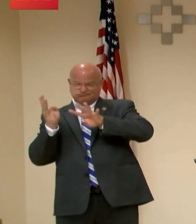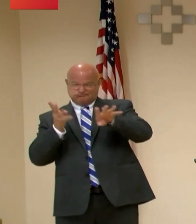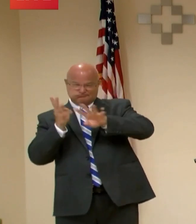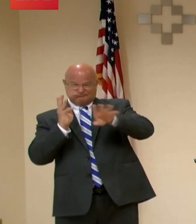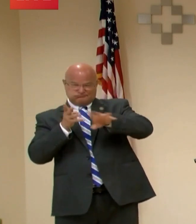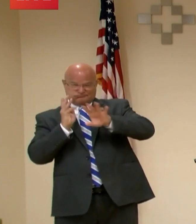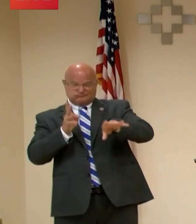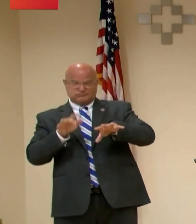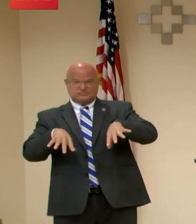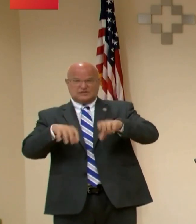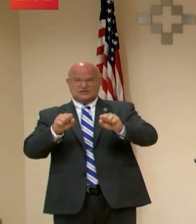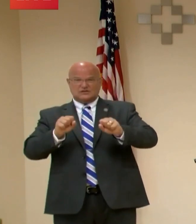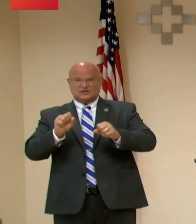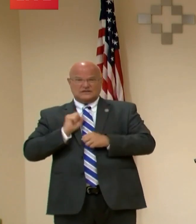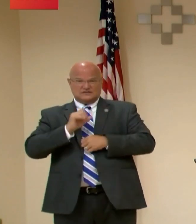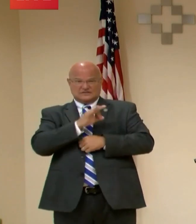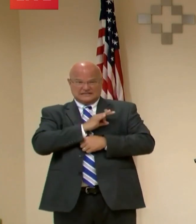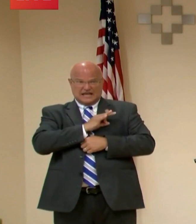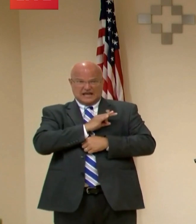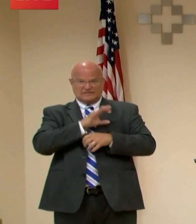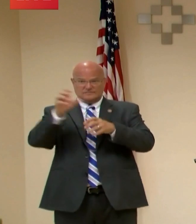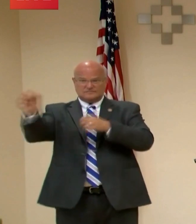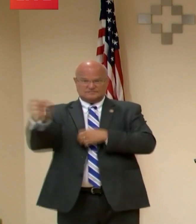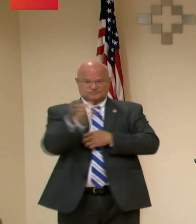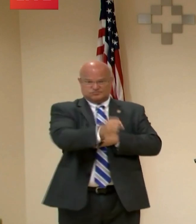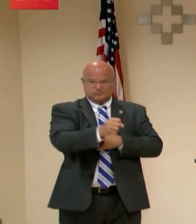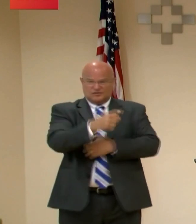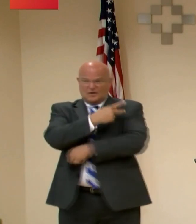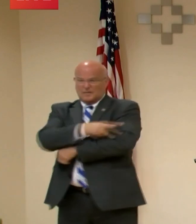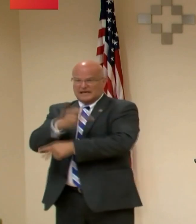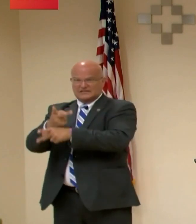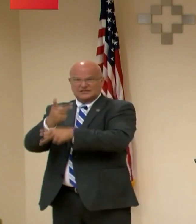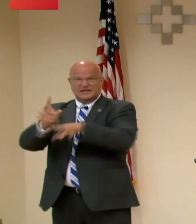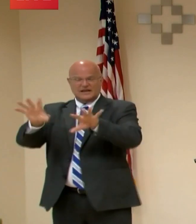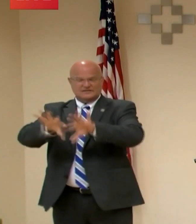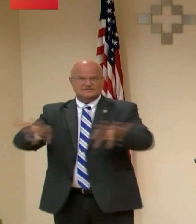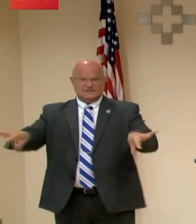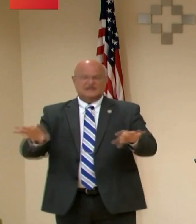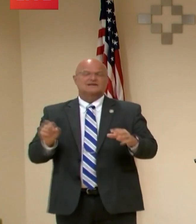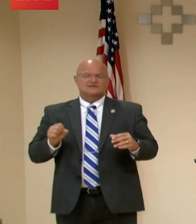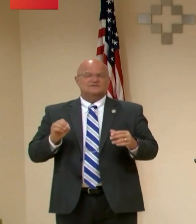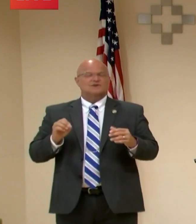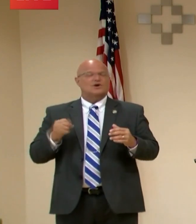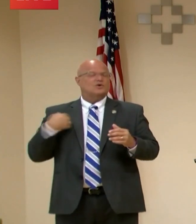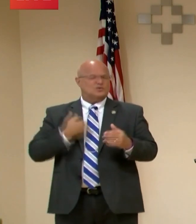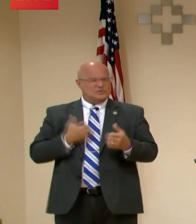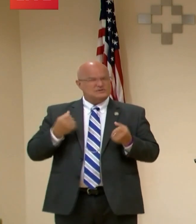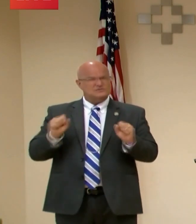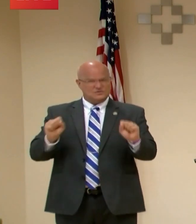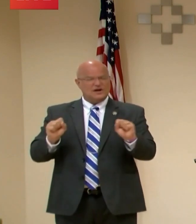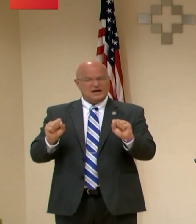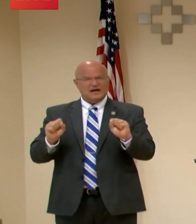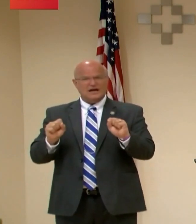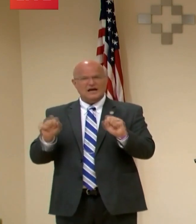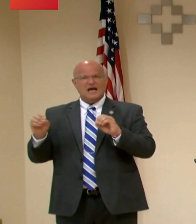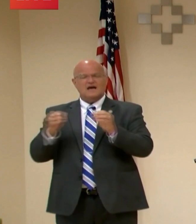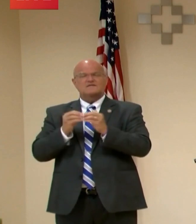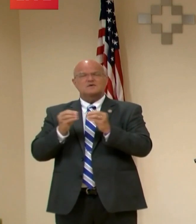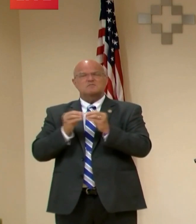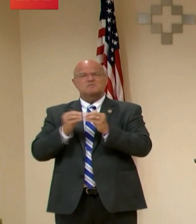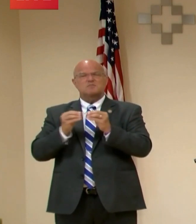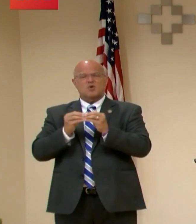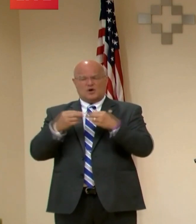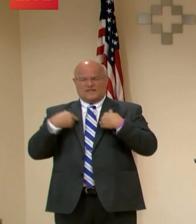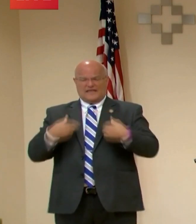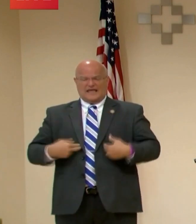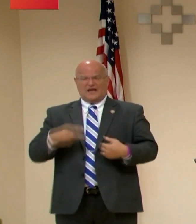going to, that took their staff away from patient care in some circumstances. So we tried to move it more to